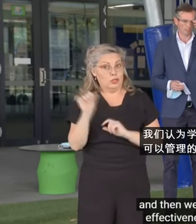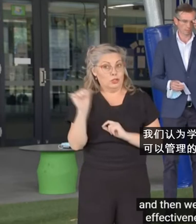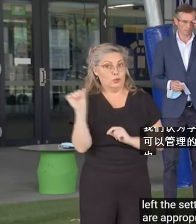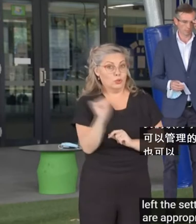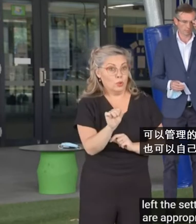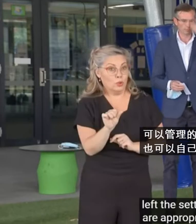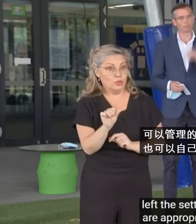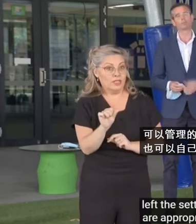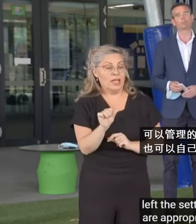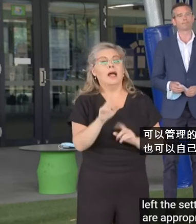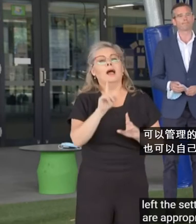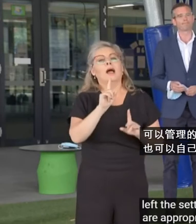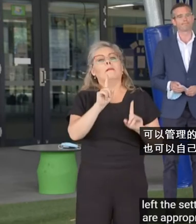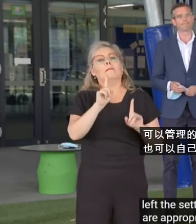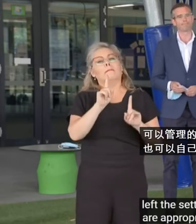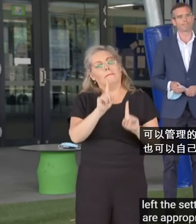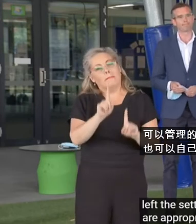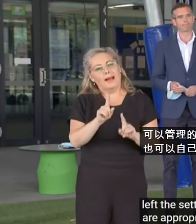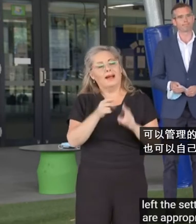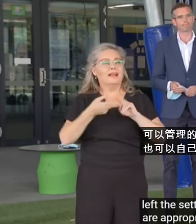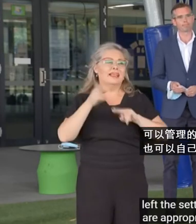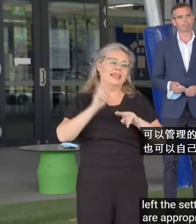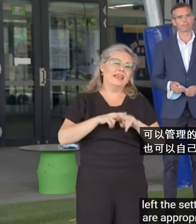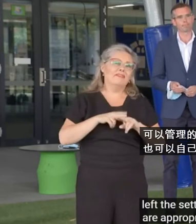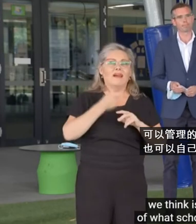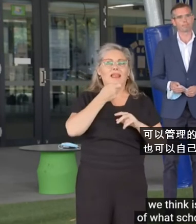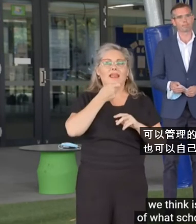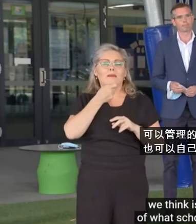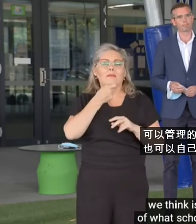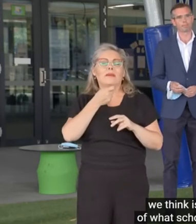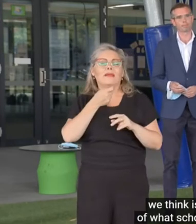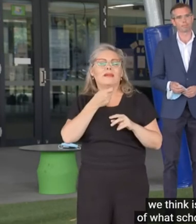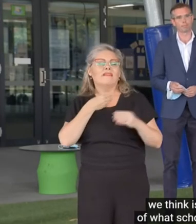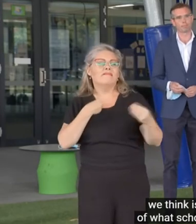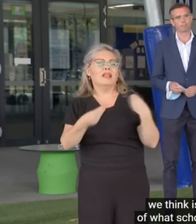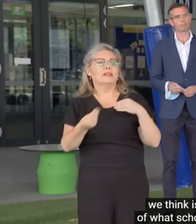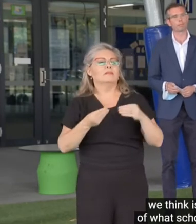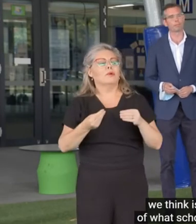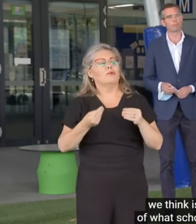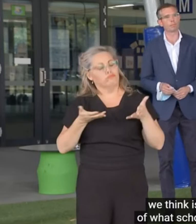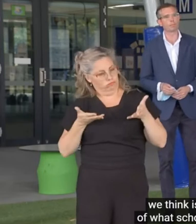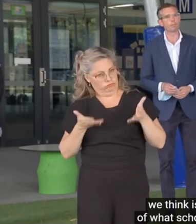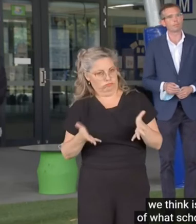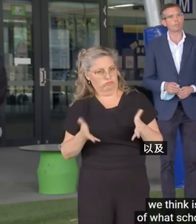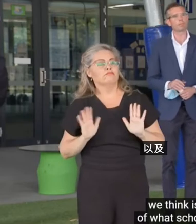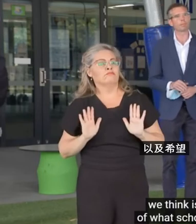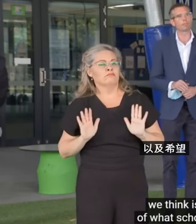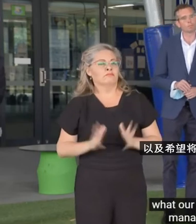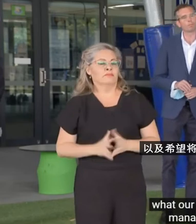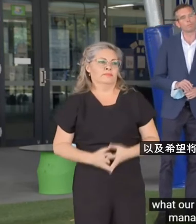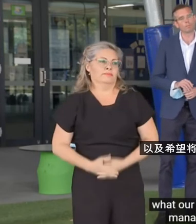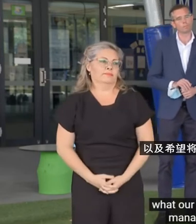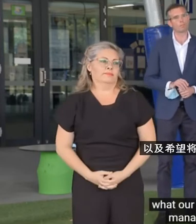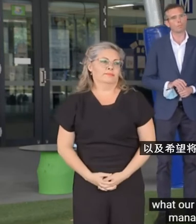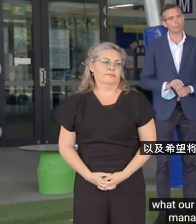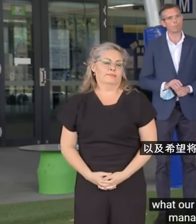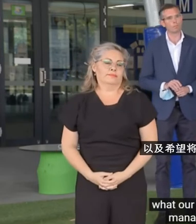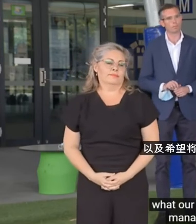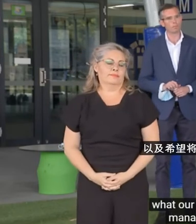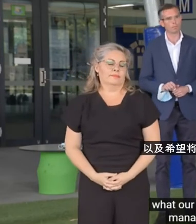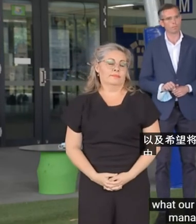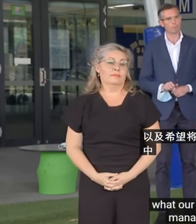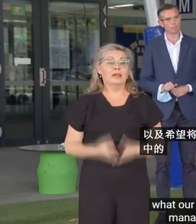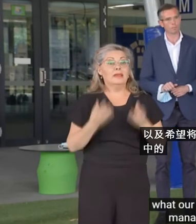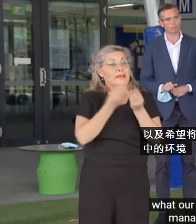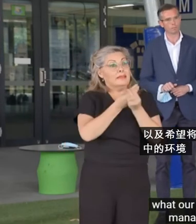what our students can also manage themselves. Minister, in terms of parents who remain anxious and want to keep their children at